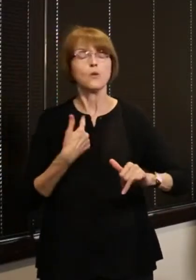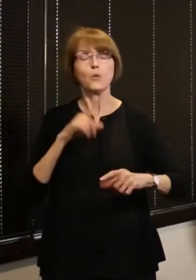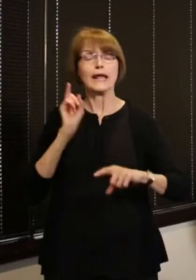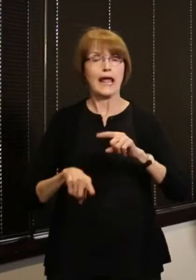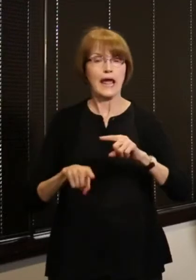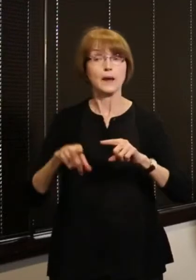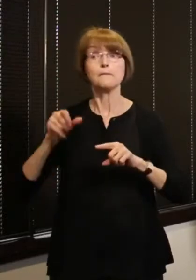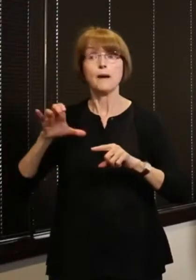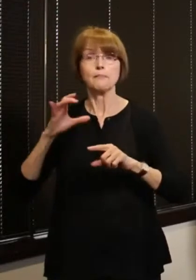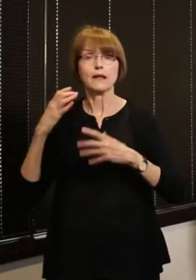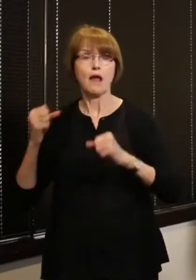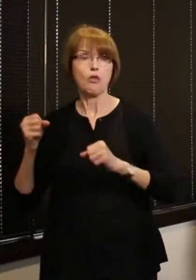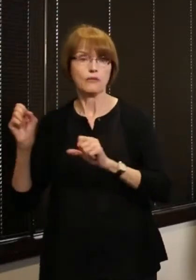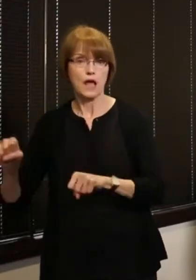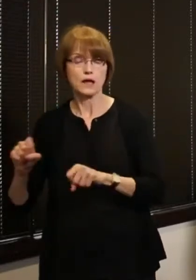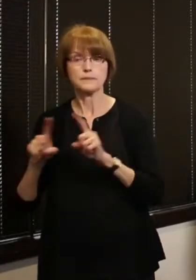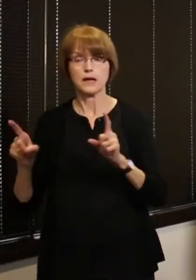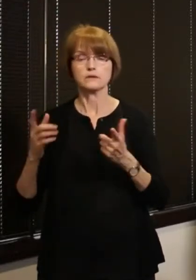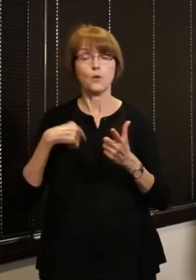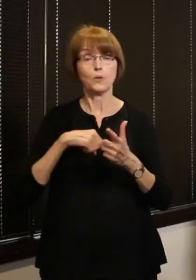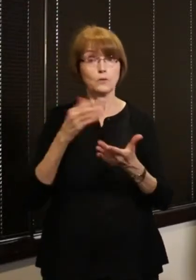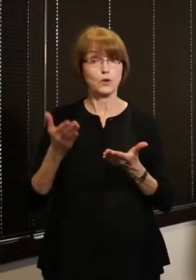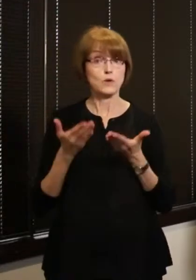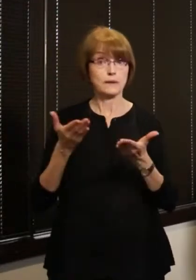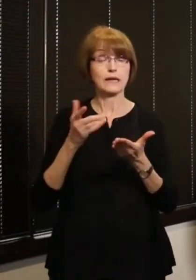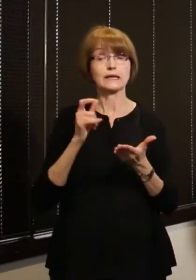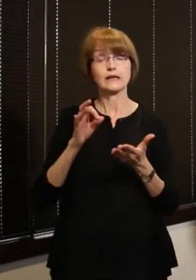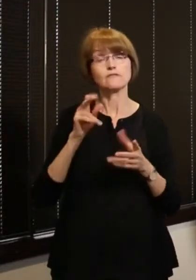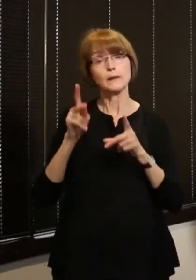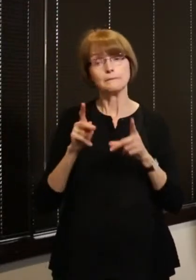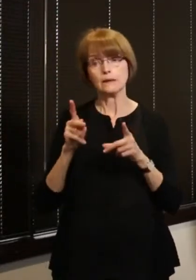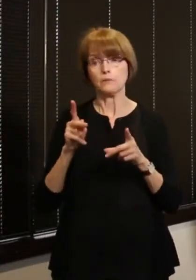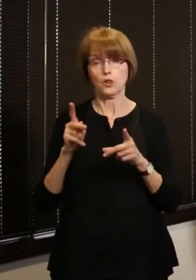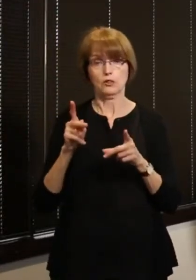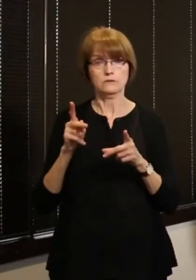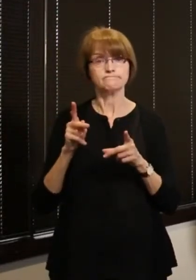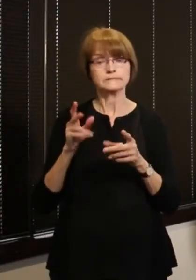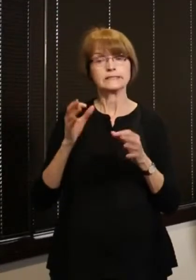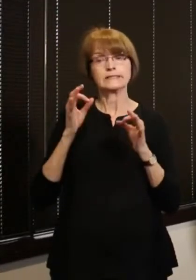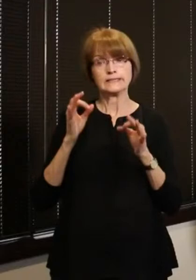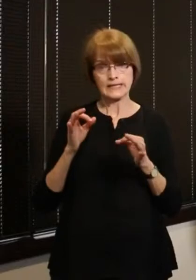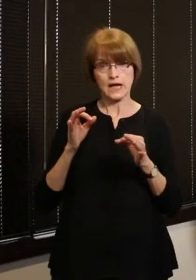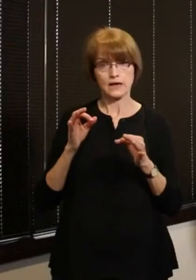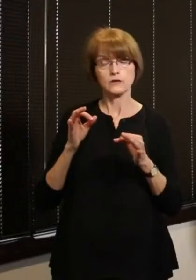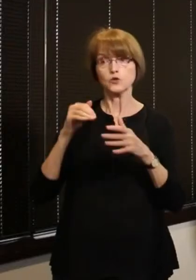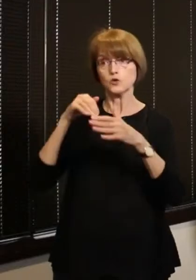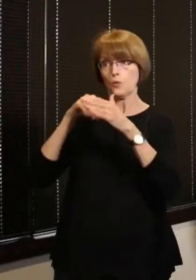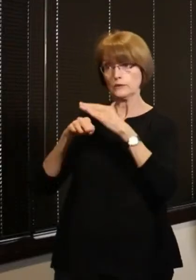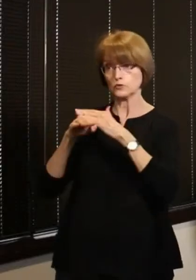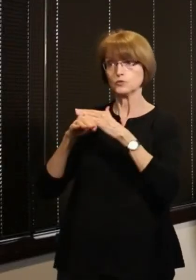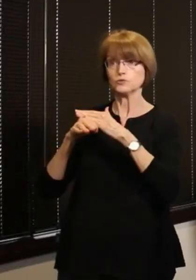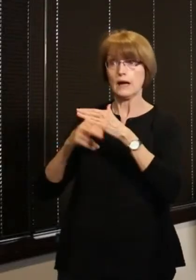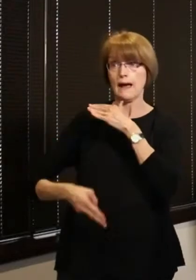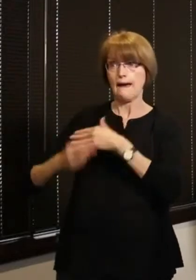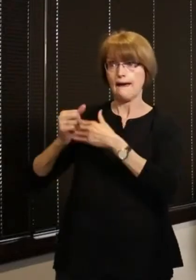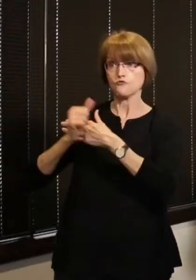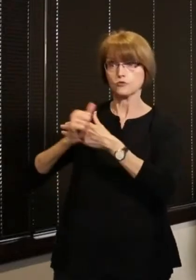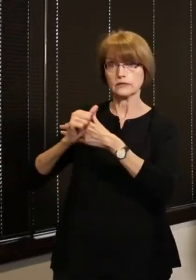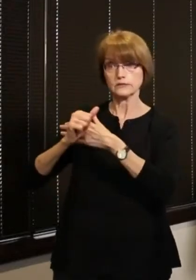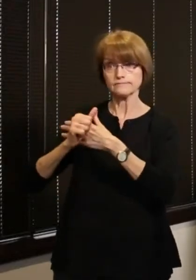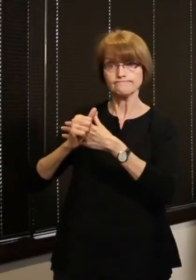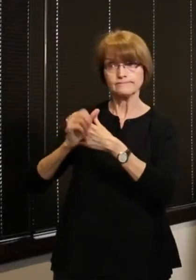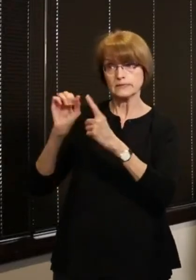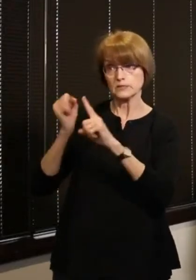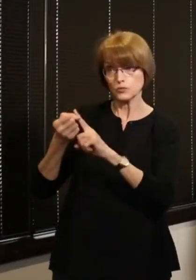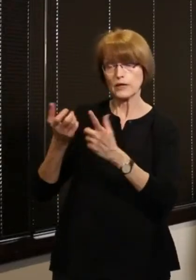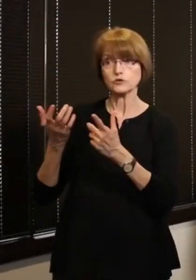However, we would recommend that if people are putting themselves in high-risk situations, that it would be